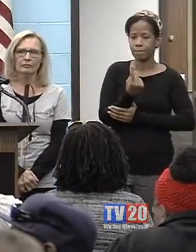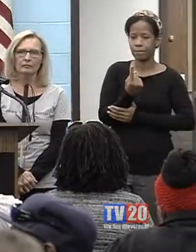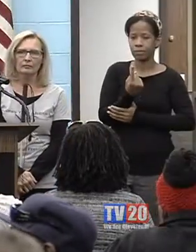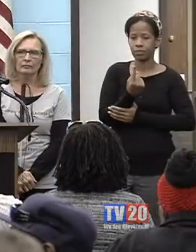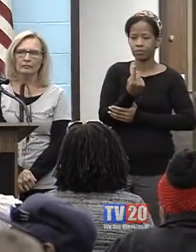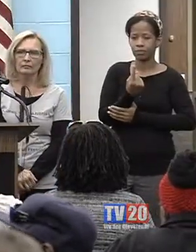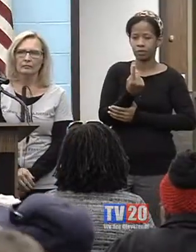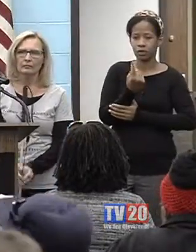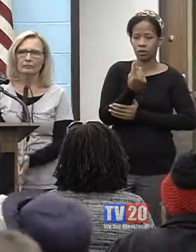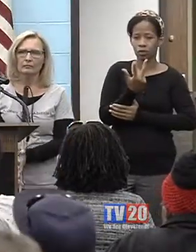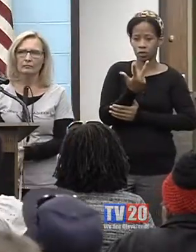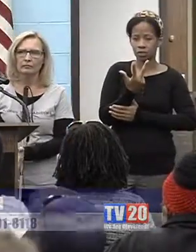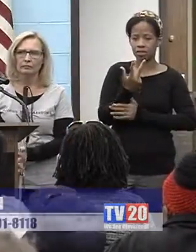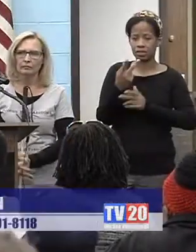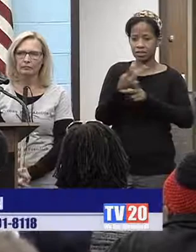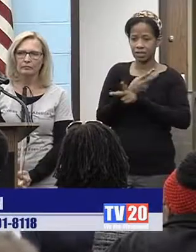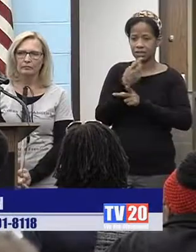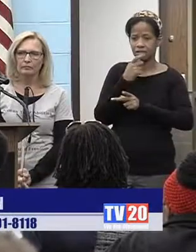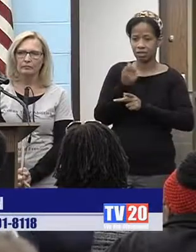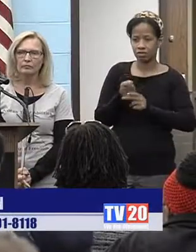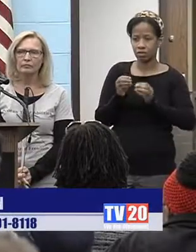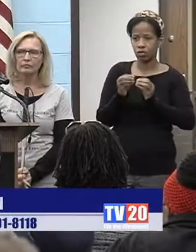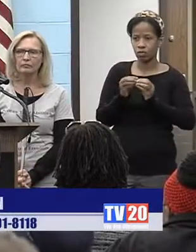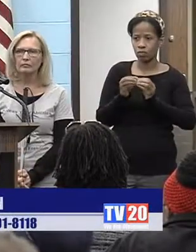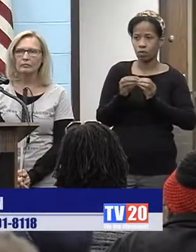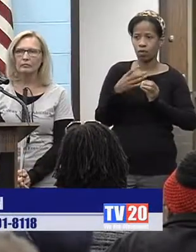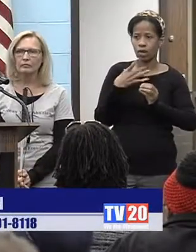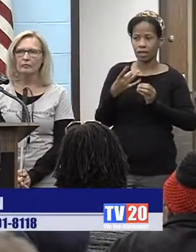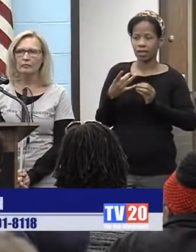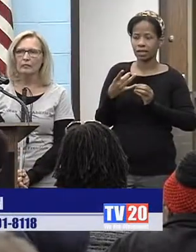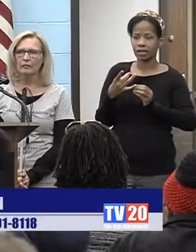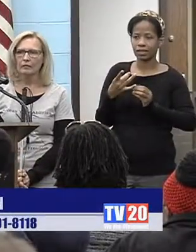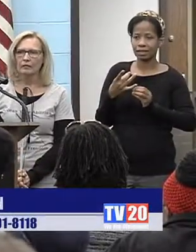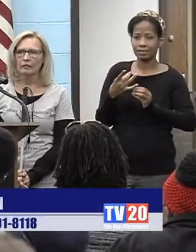it's not 3 times magnification, it's actually